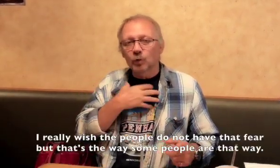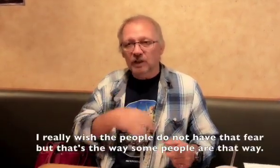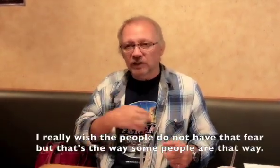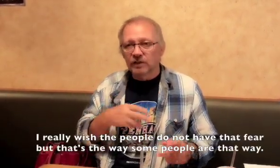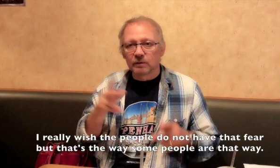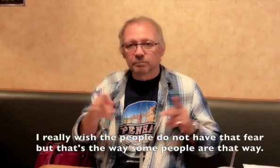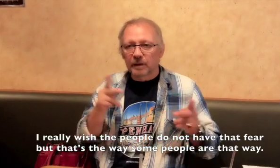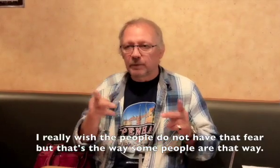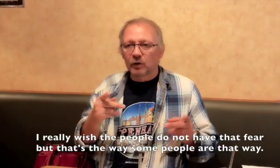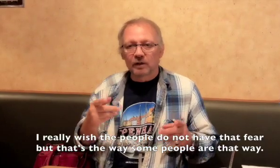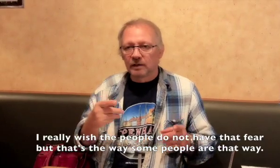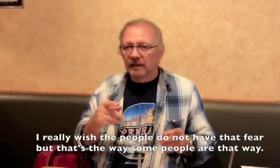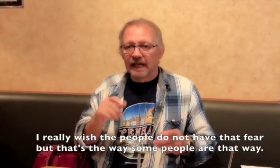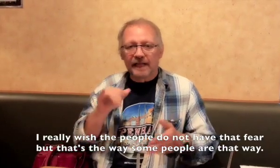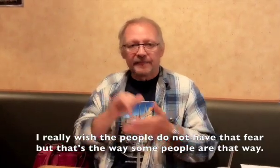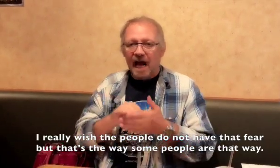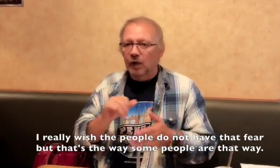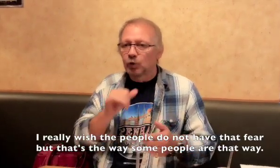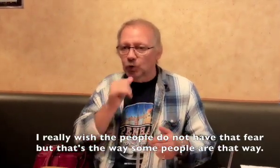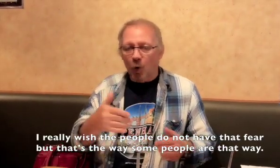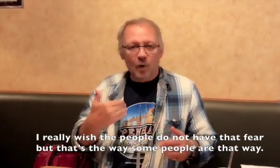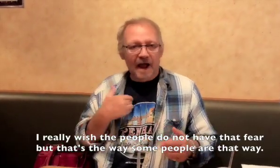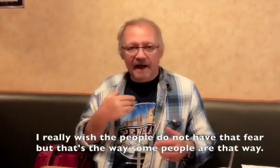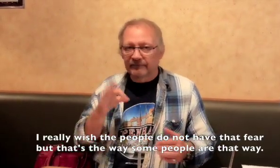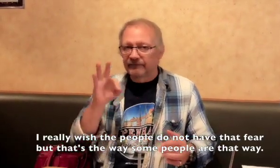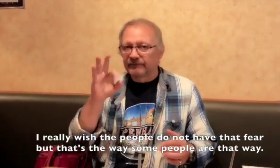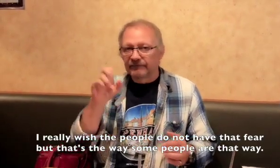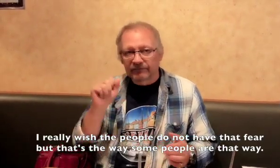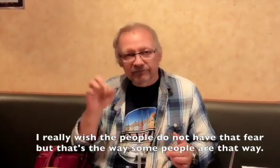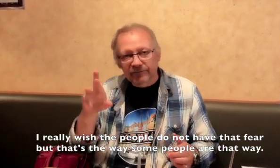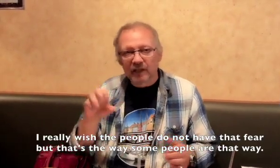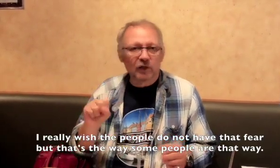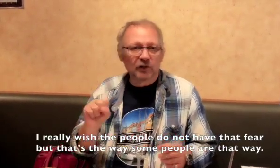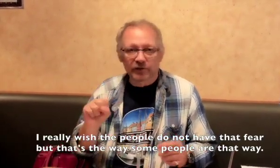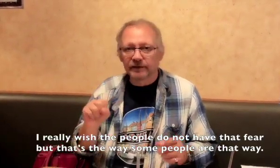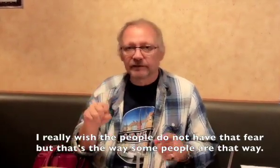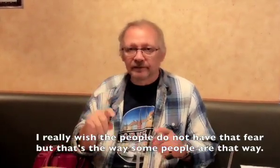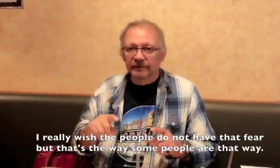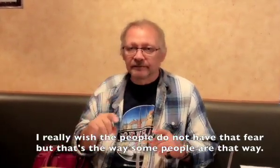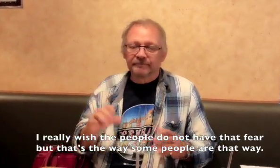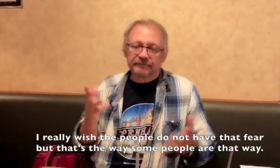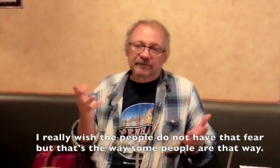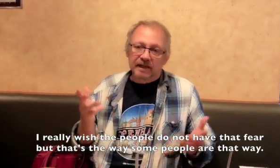I really wish that people do not have that fear, but that's the way some people are, that way.